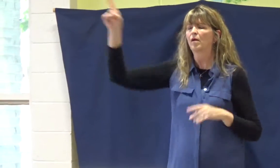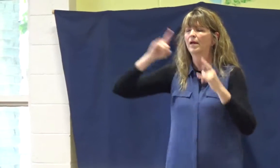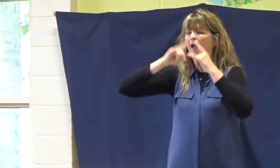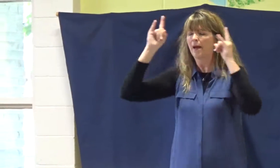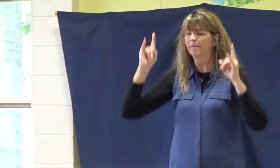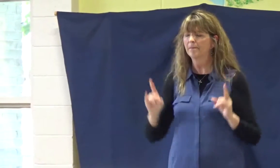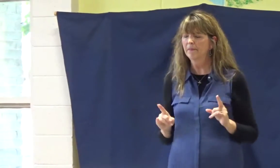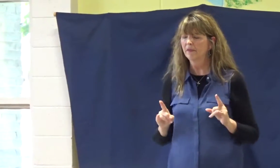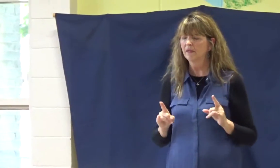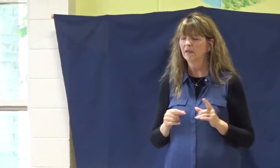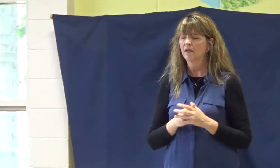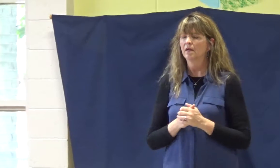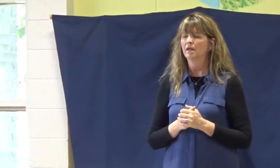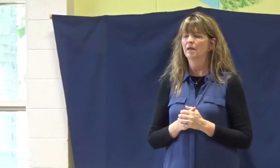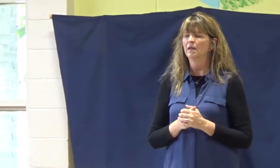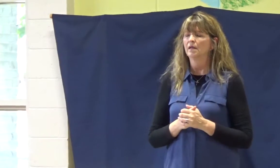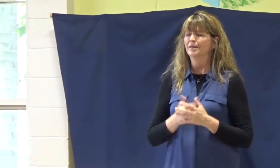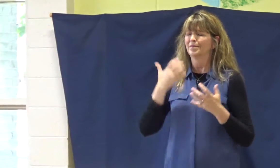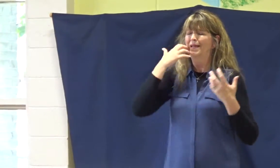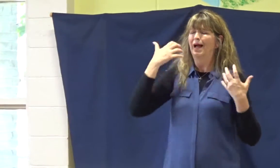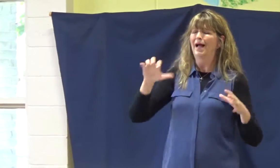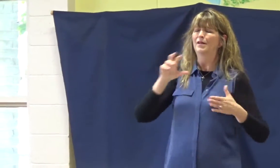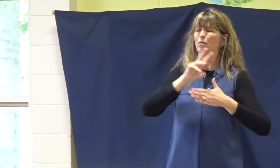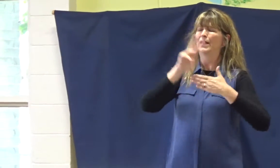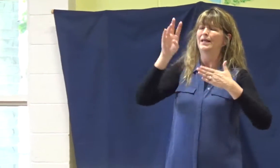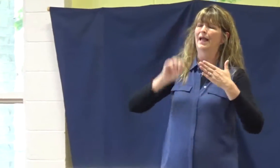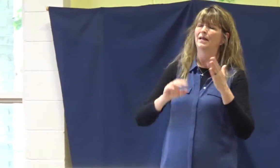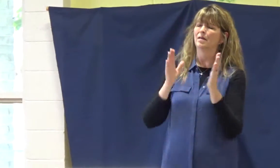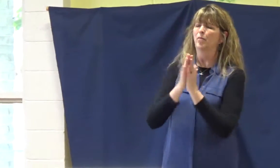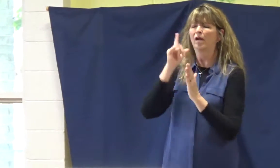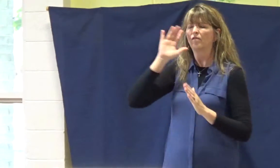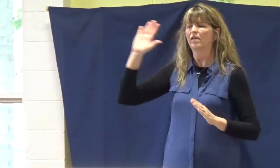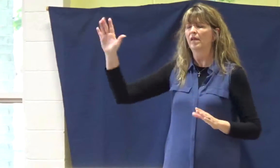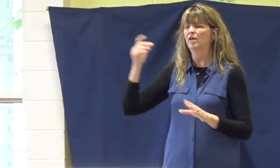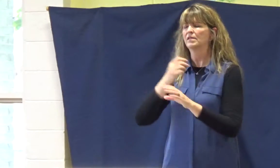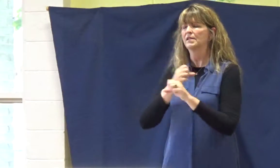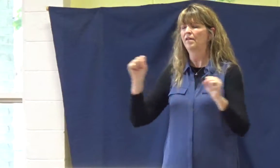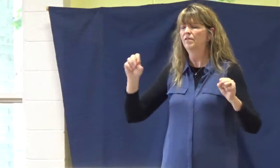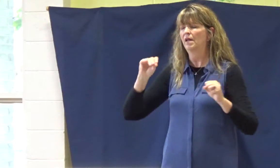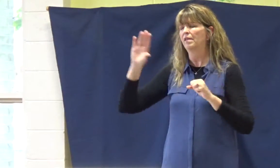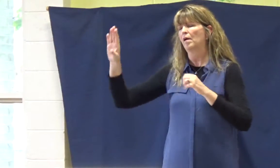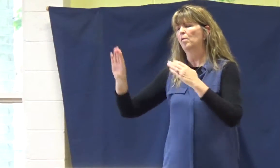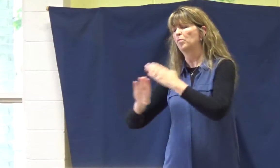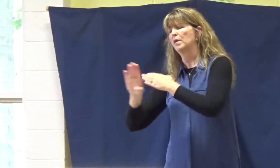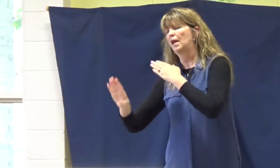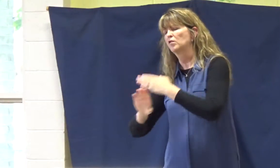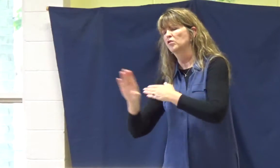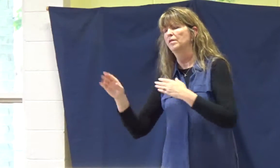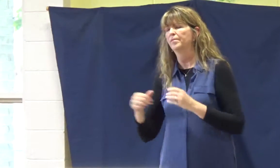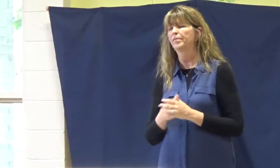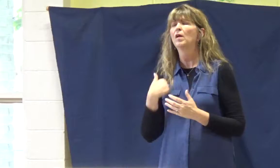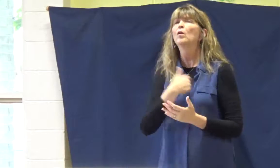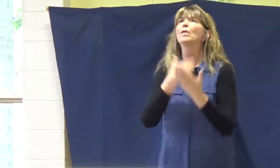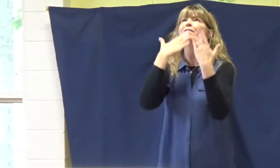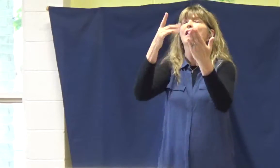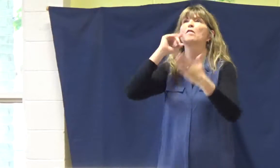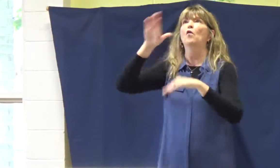for those of our congregation who aren't here that have been out camping. It's been a very hot weekend. We pray for